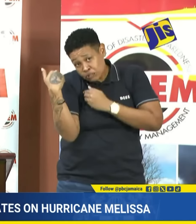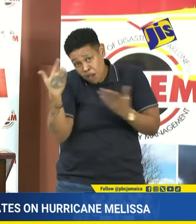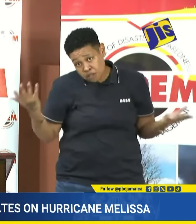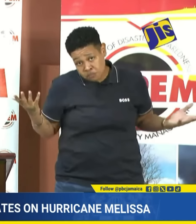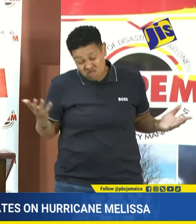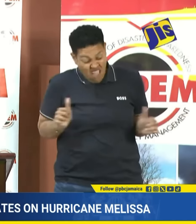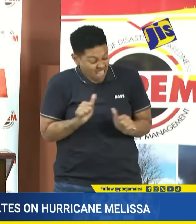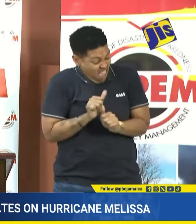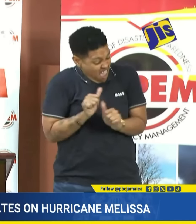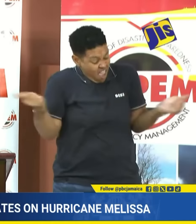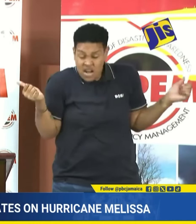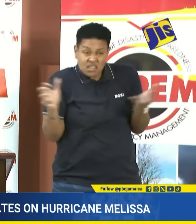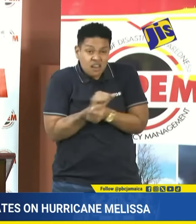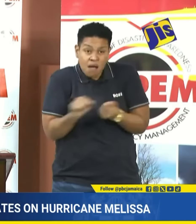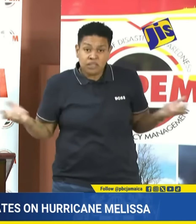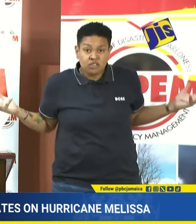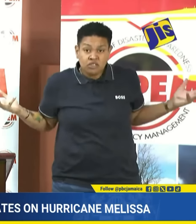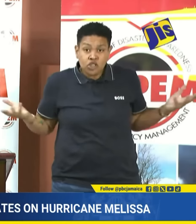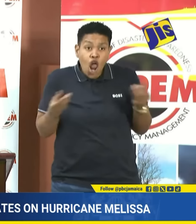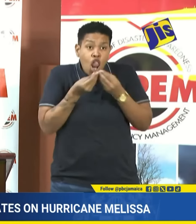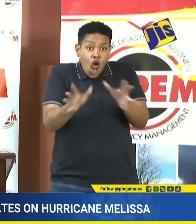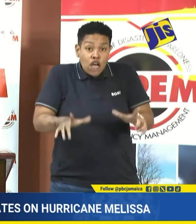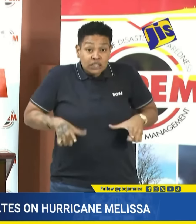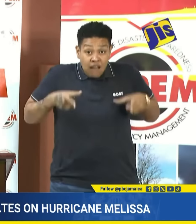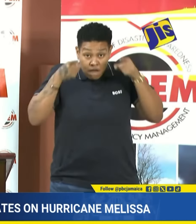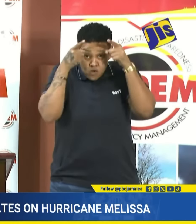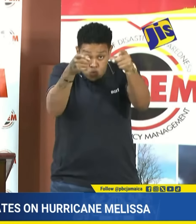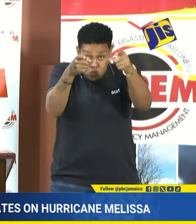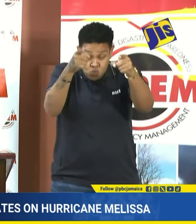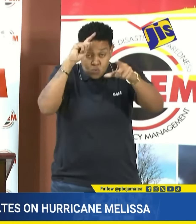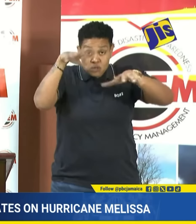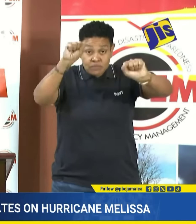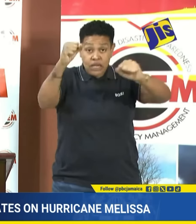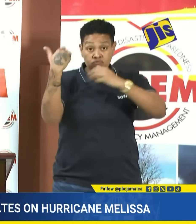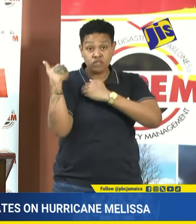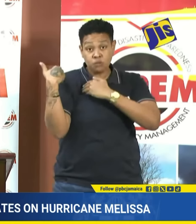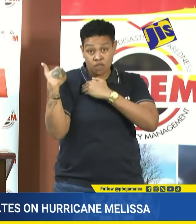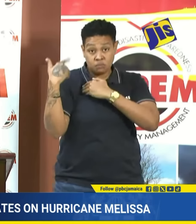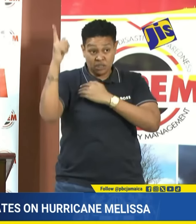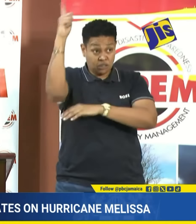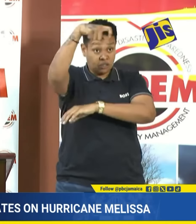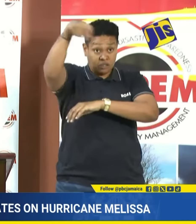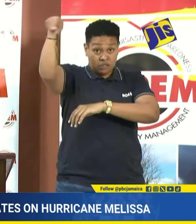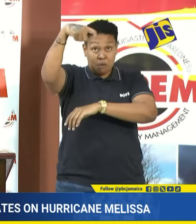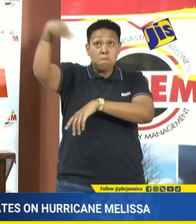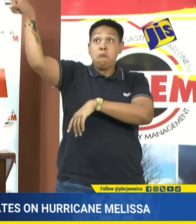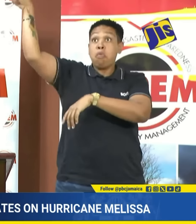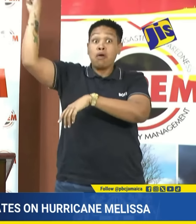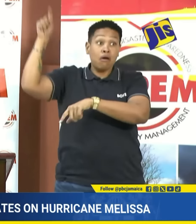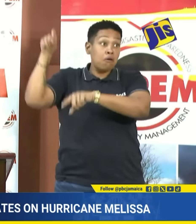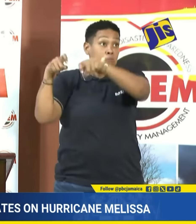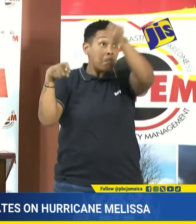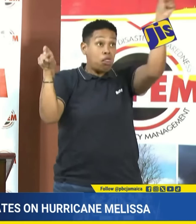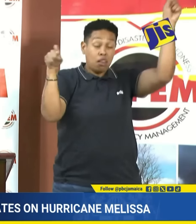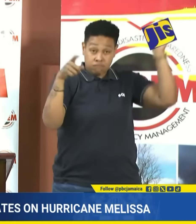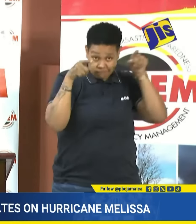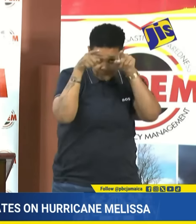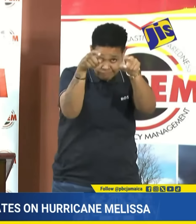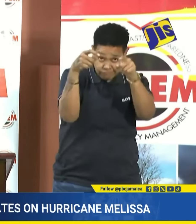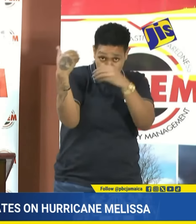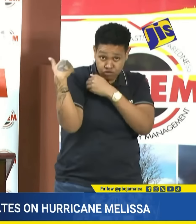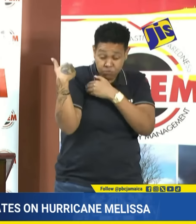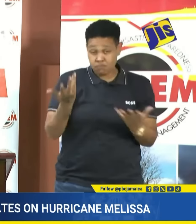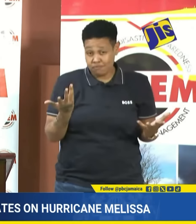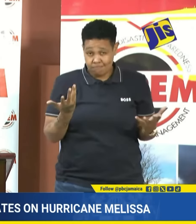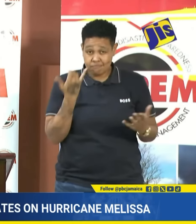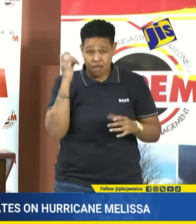for any damage, loss of life, that those cranes and construction material